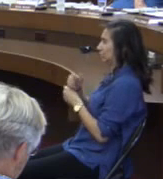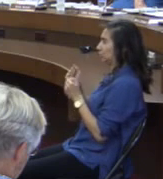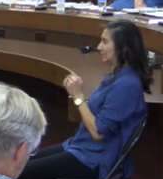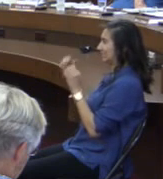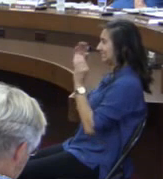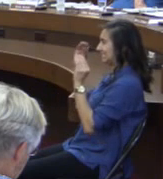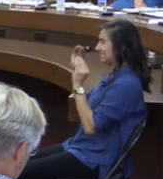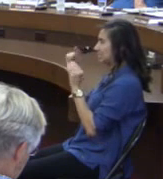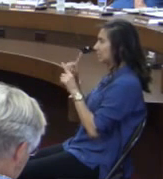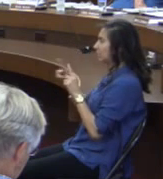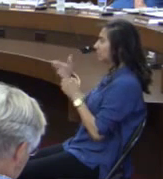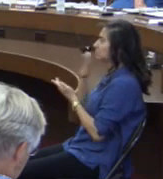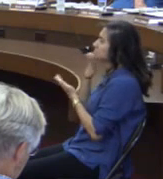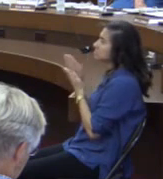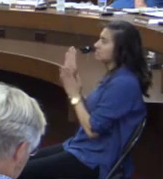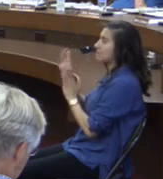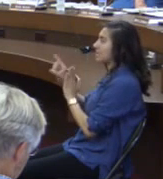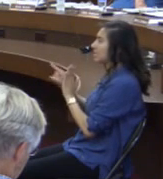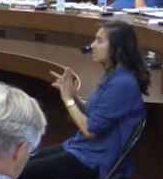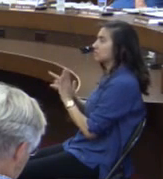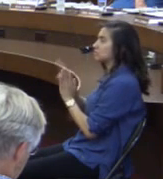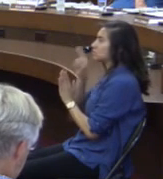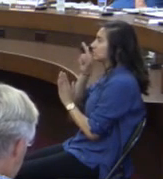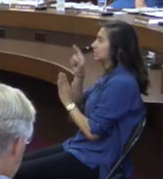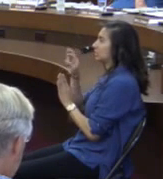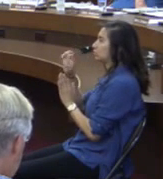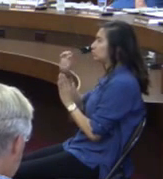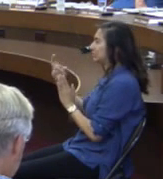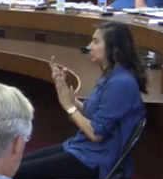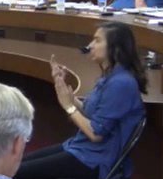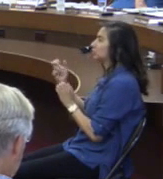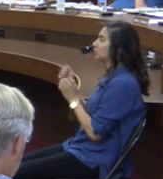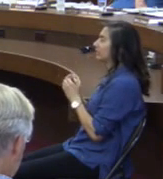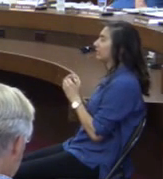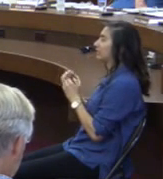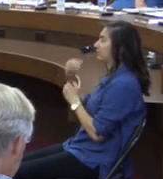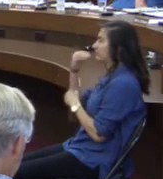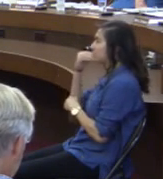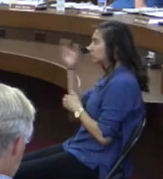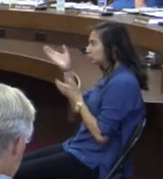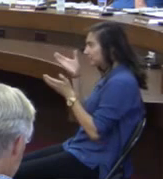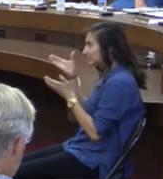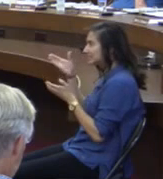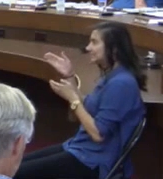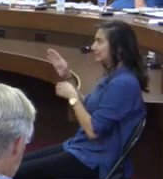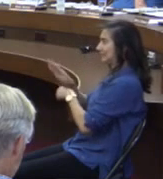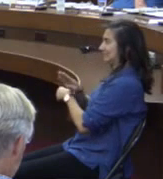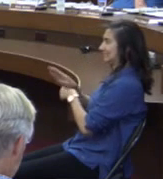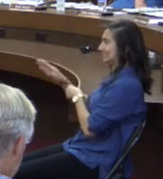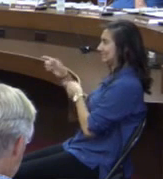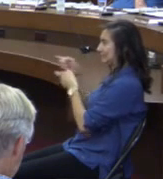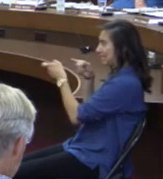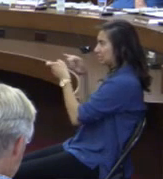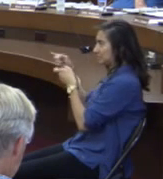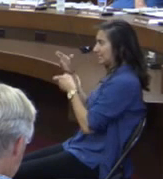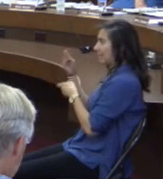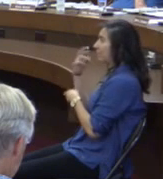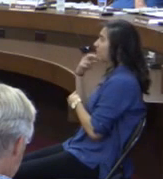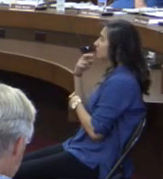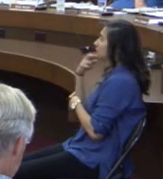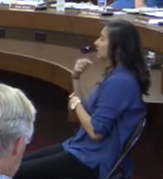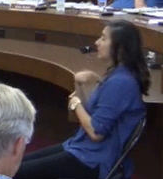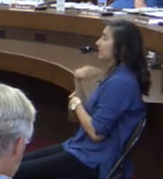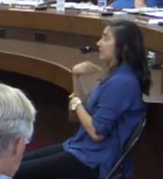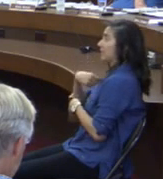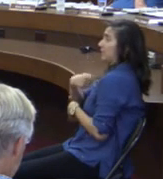has such a great background in culinary, in business, in management, in restaurants, that we think she's